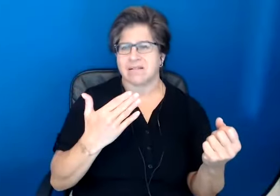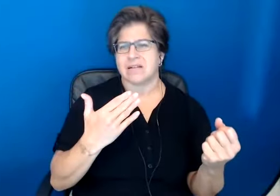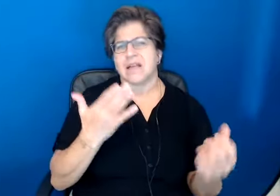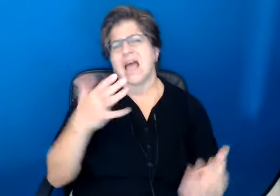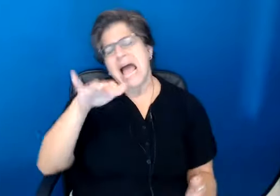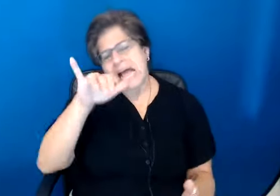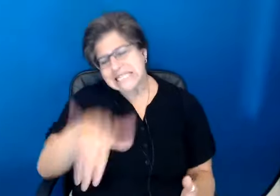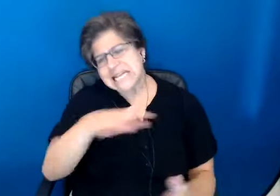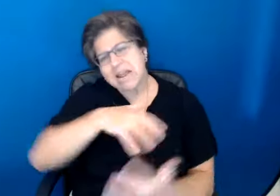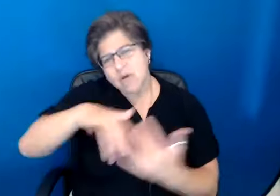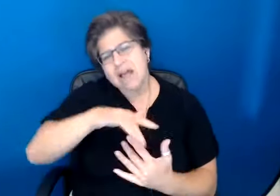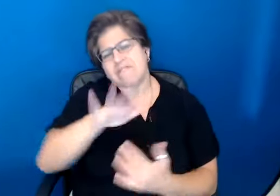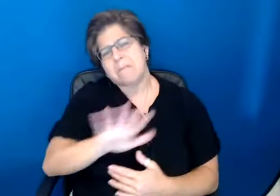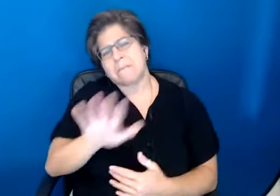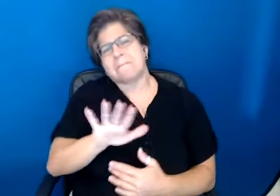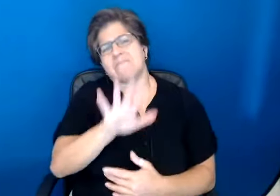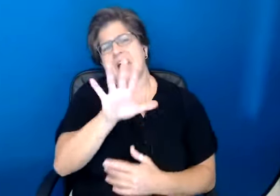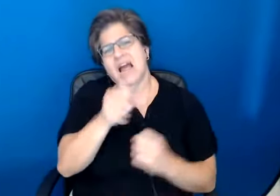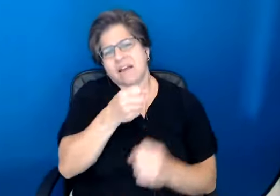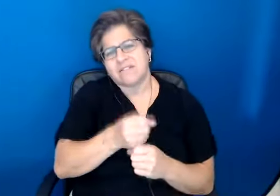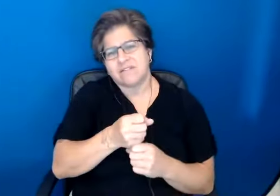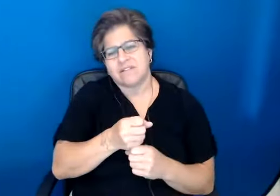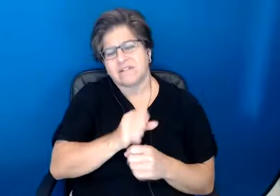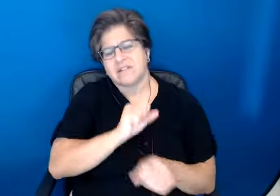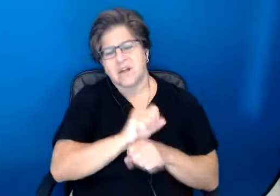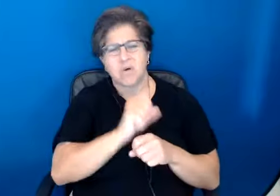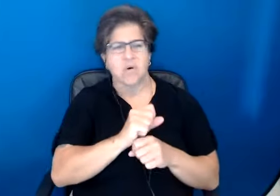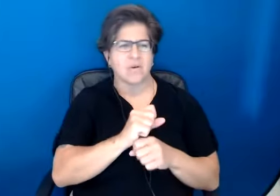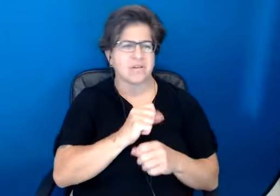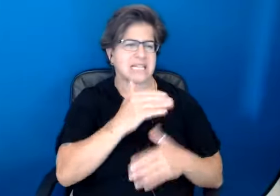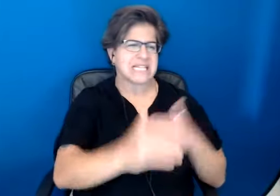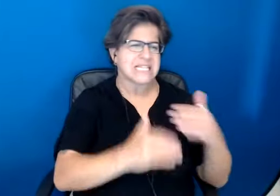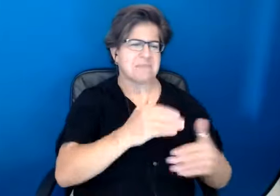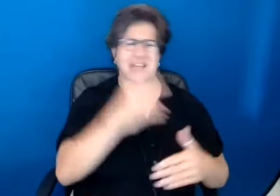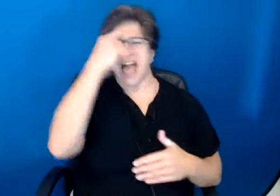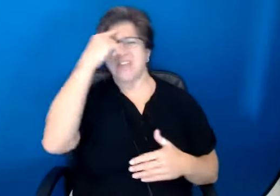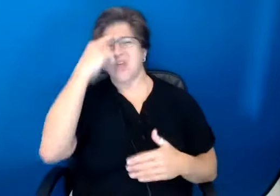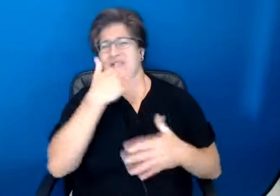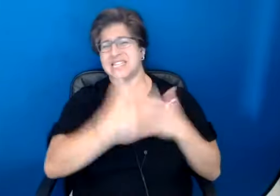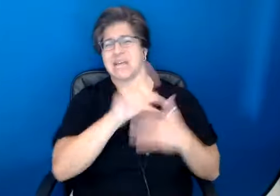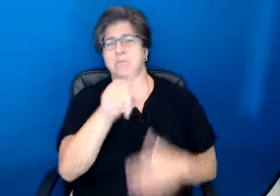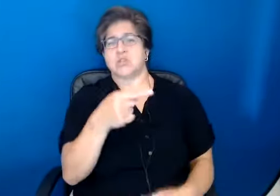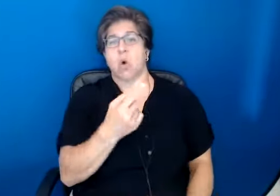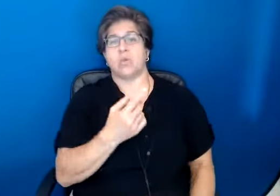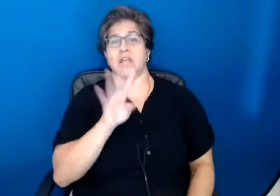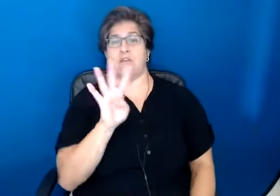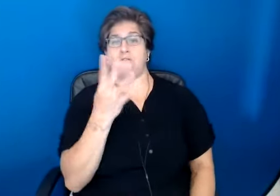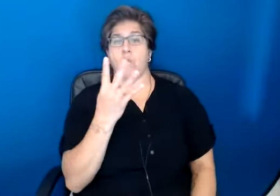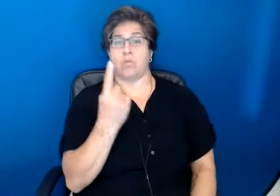doing it. So I came into Al-Anon at 25, and I would love to say that I came in and I get